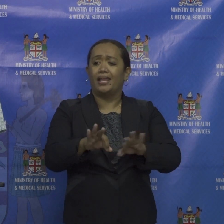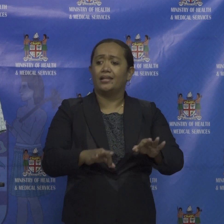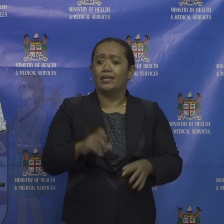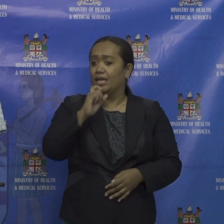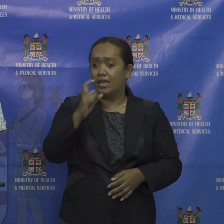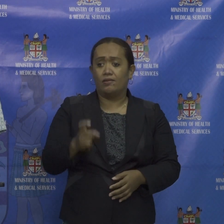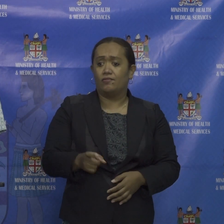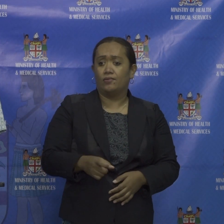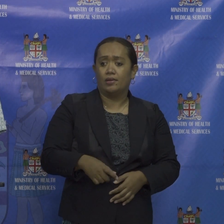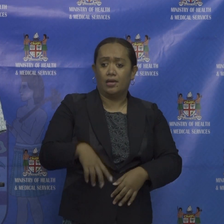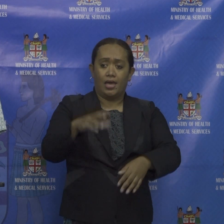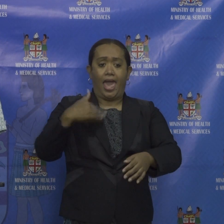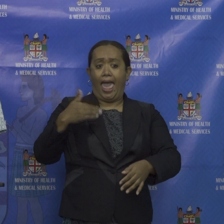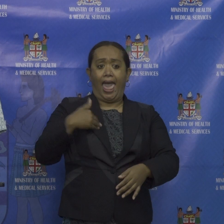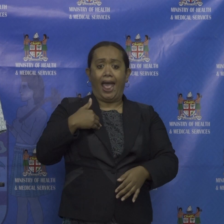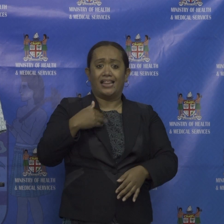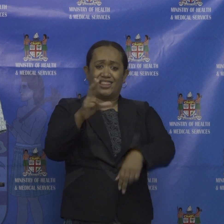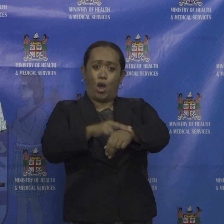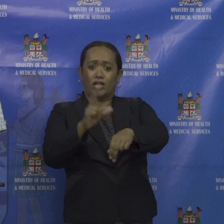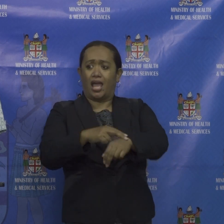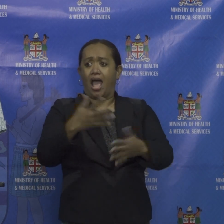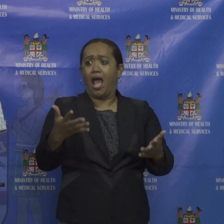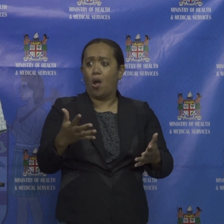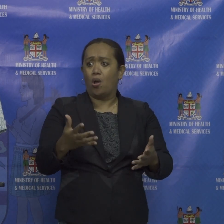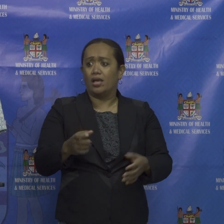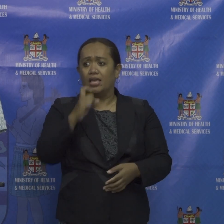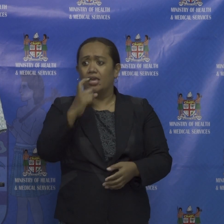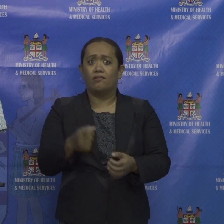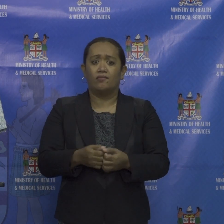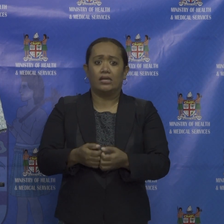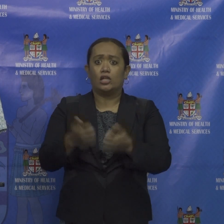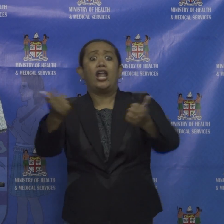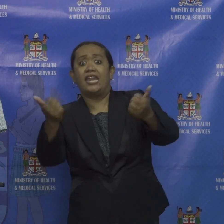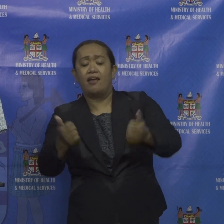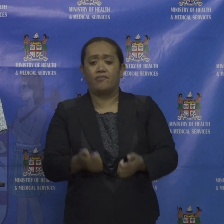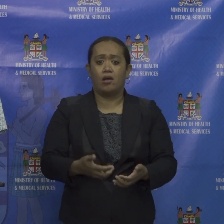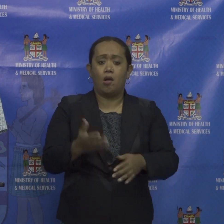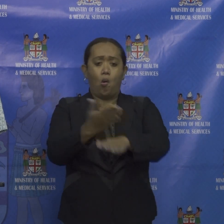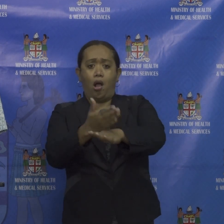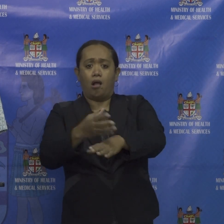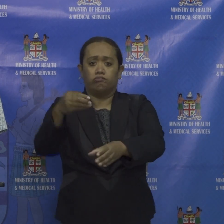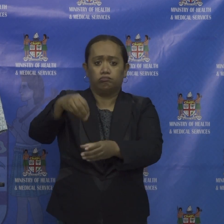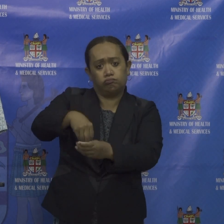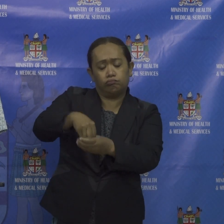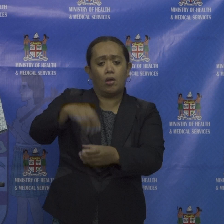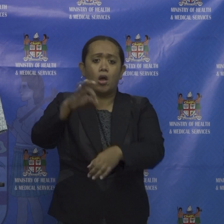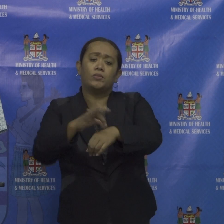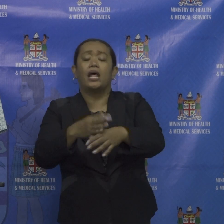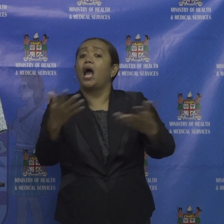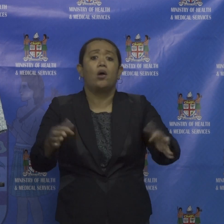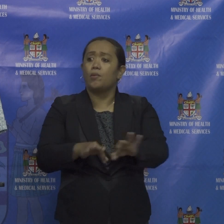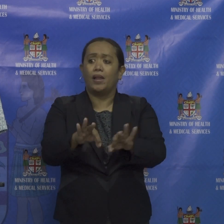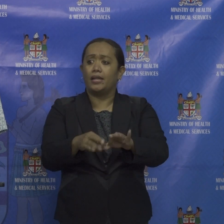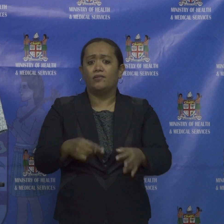of personnel to rotate from outside of the Western Medical Subdivision? What is your plan if you continue to have